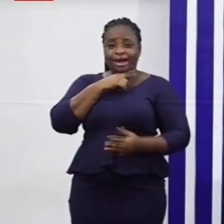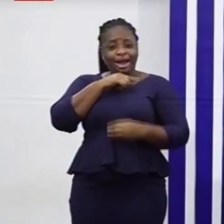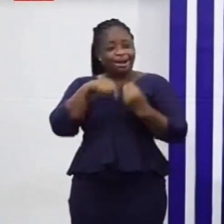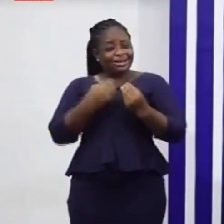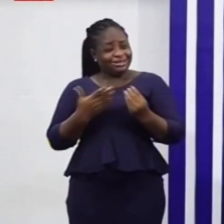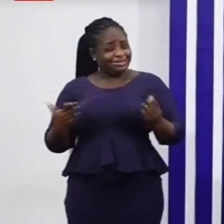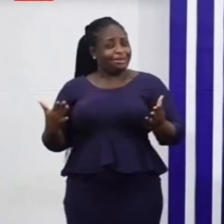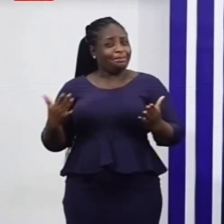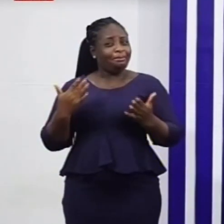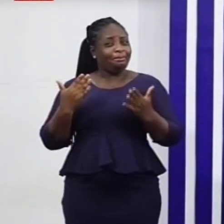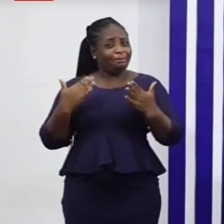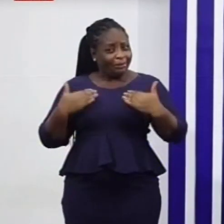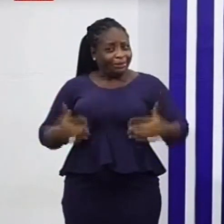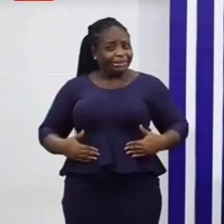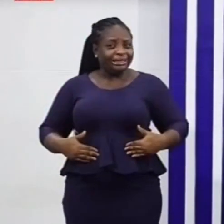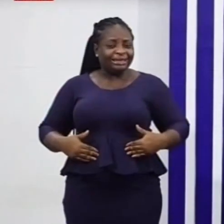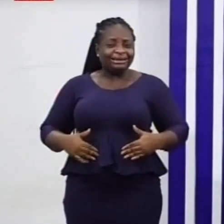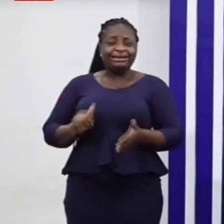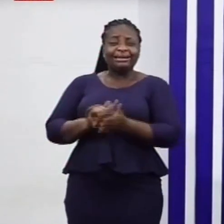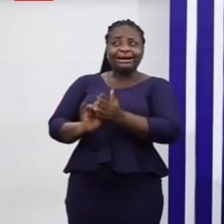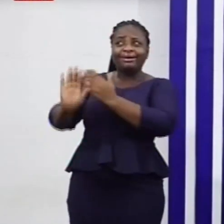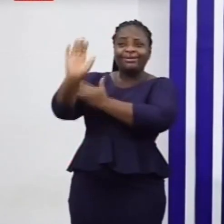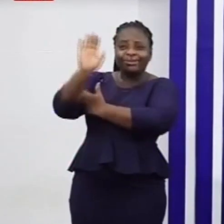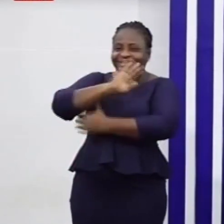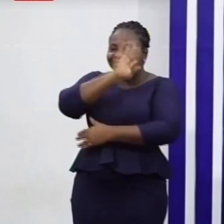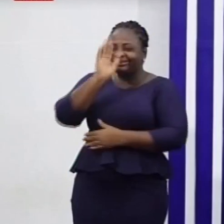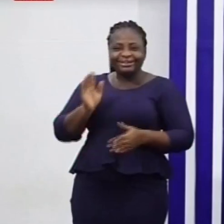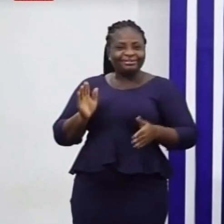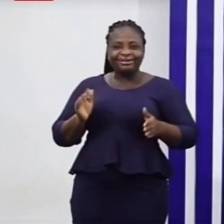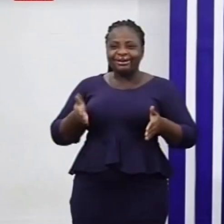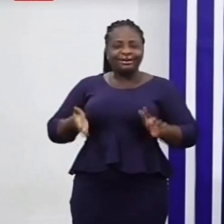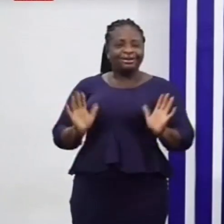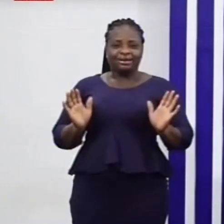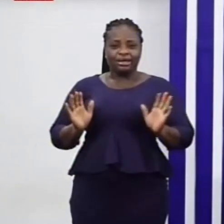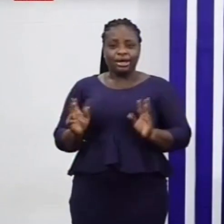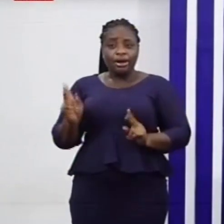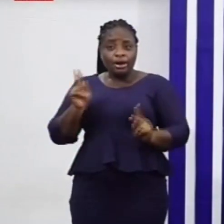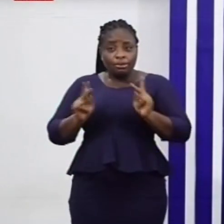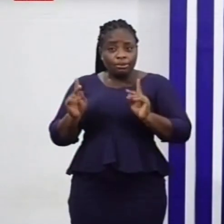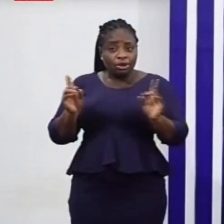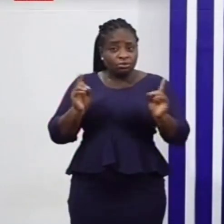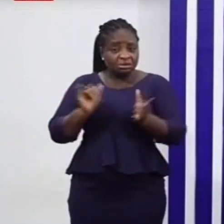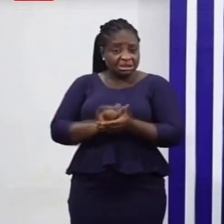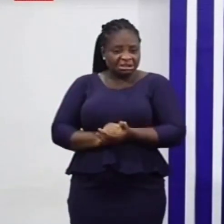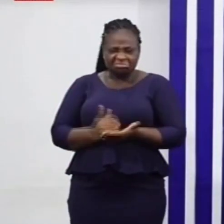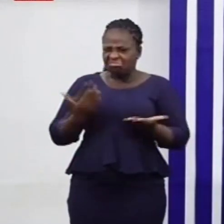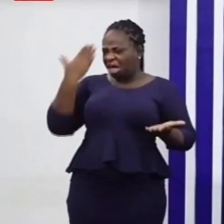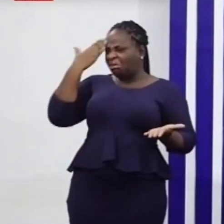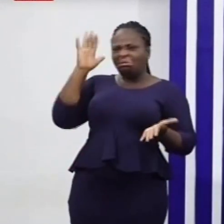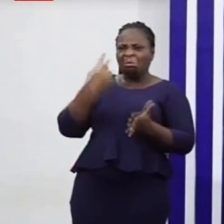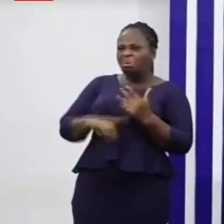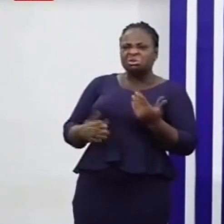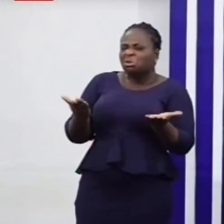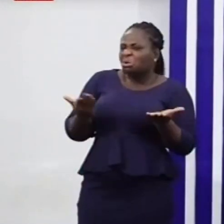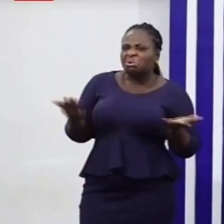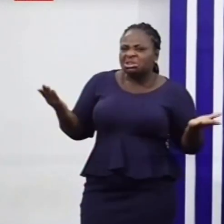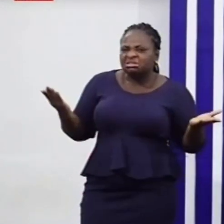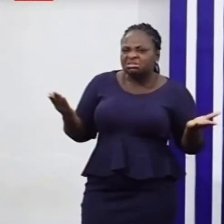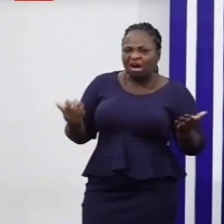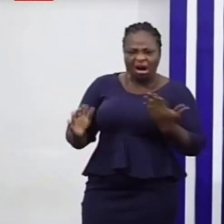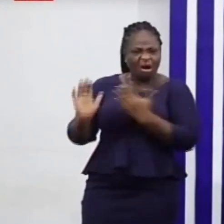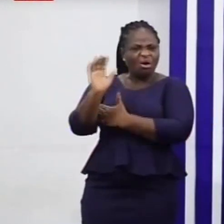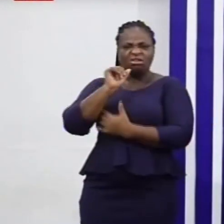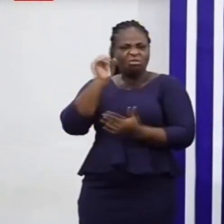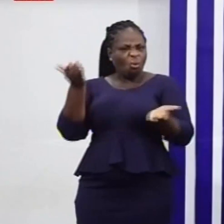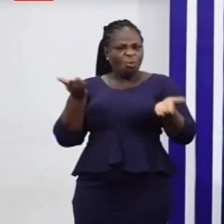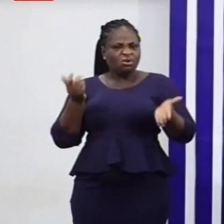somebody is something that God does not permit. So those who are doing it, I don't know what your agenda is. Please, God does not permit what you